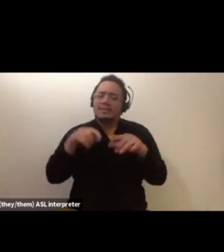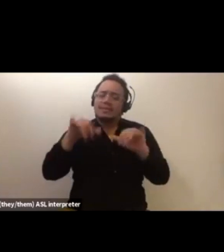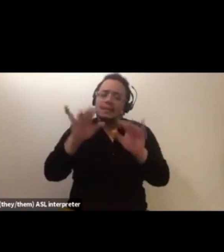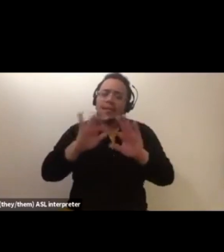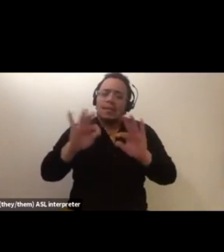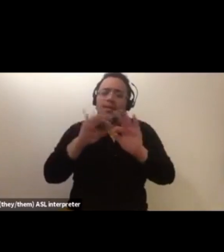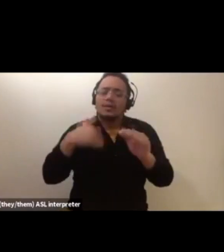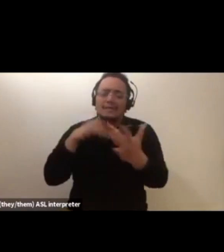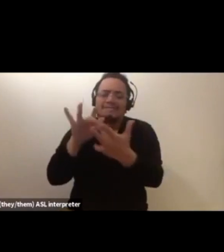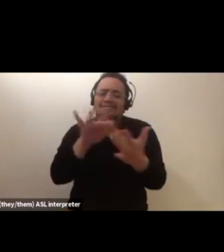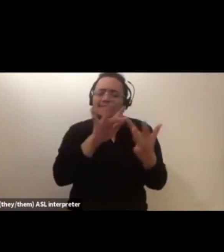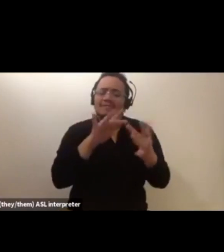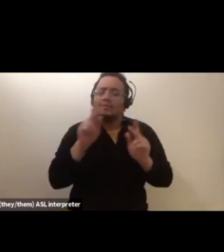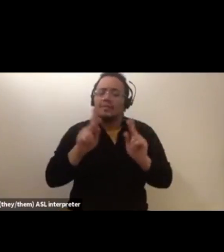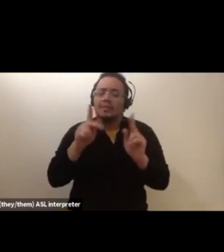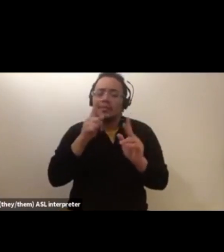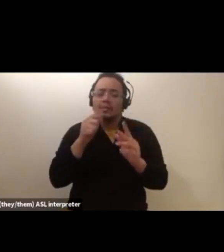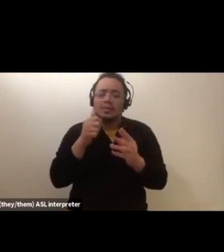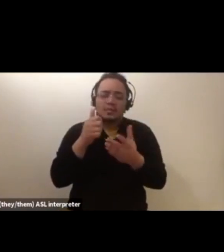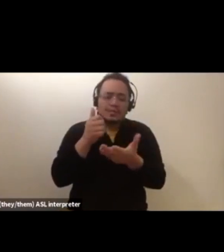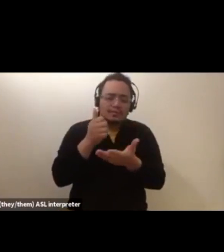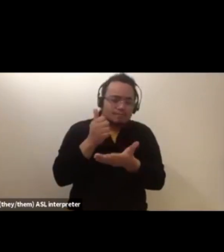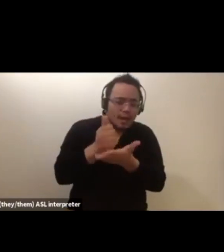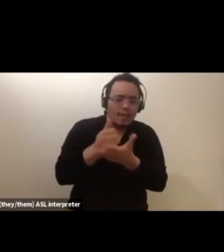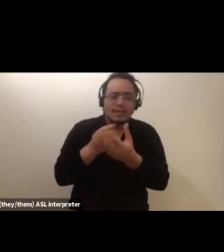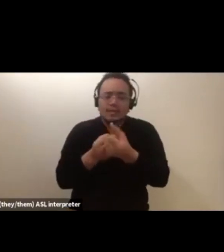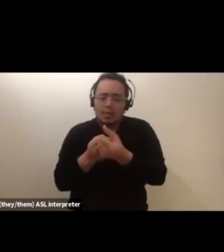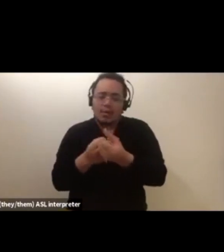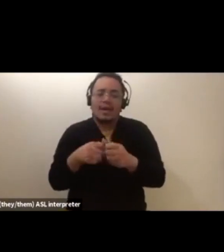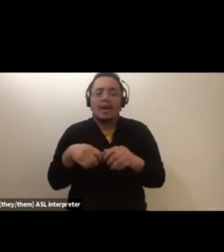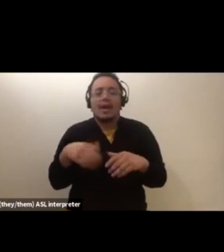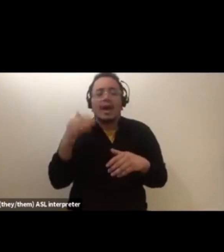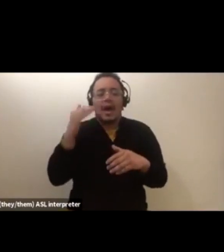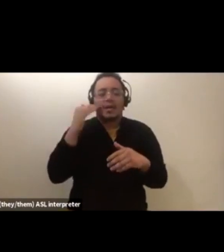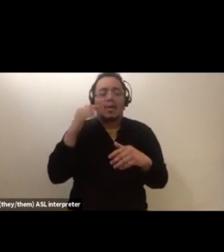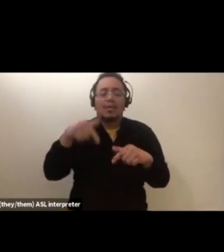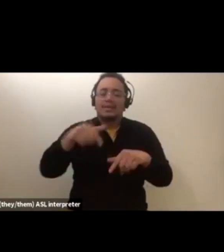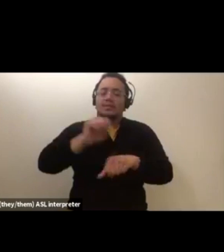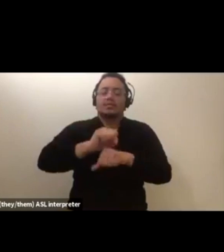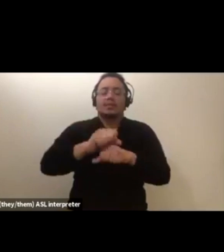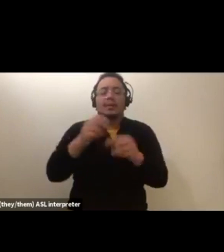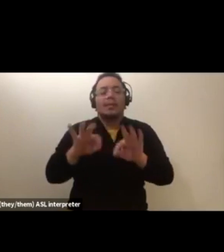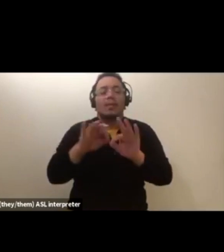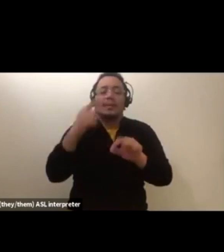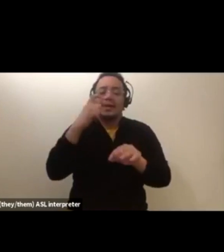tired of it all. We just want justice and to be treated fairly and with respect. So that's it.